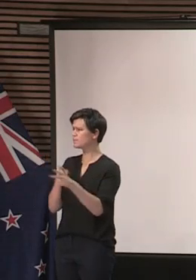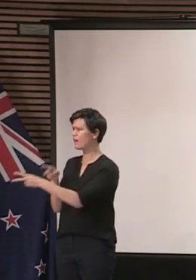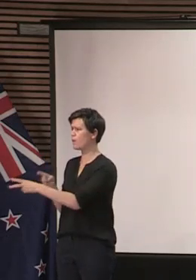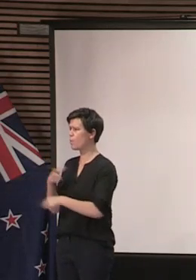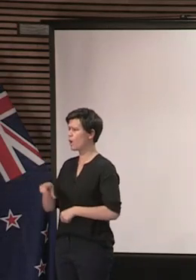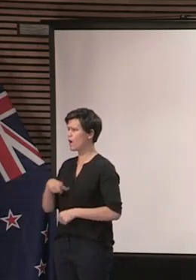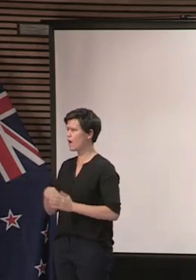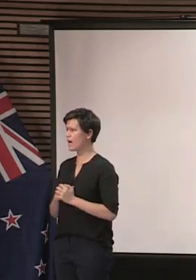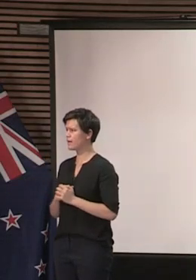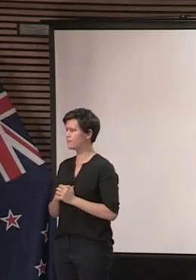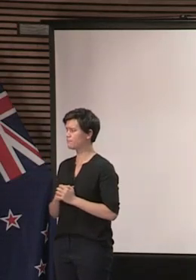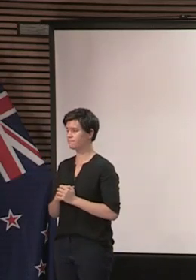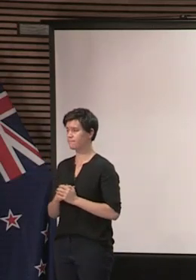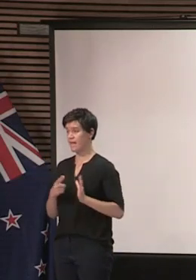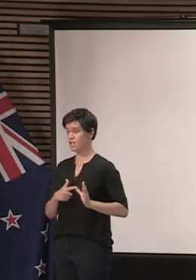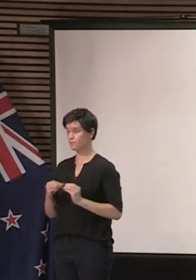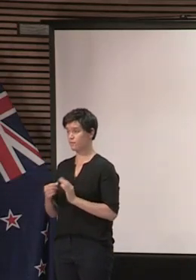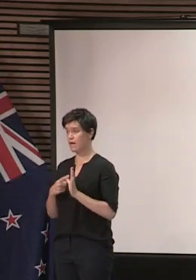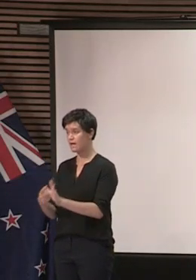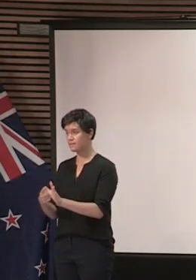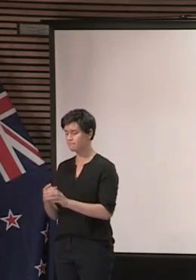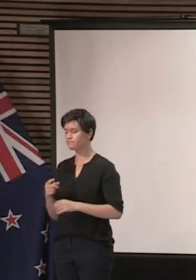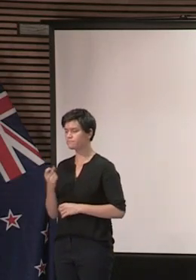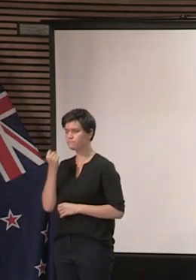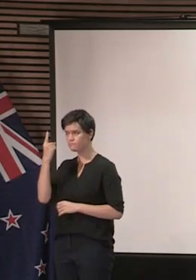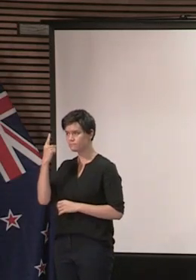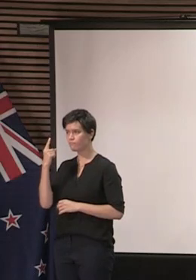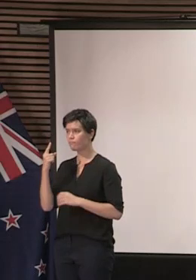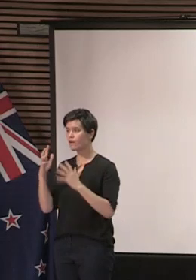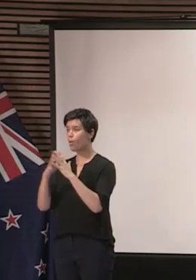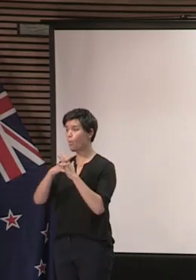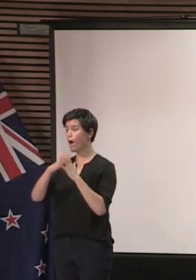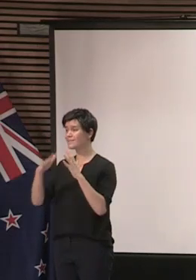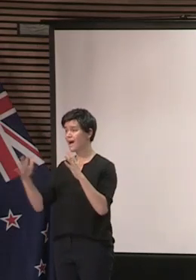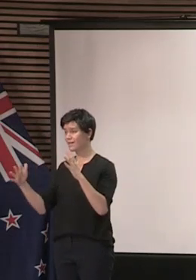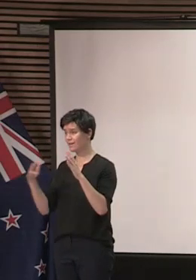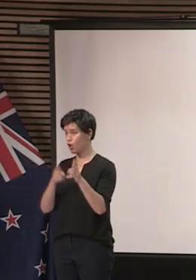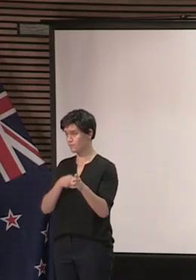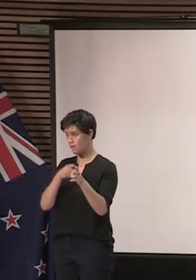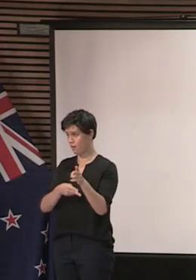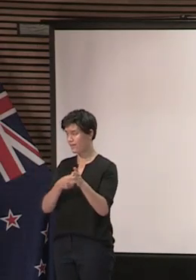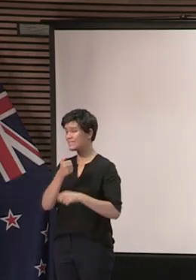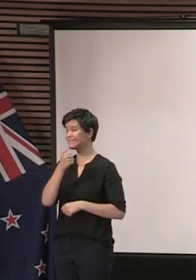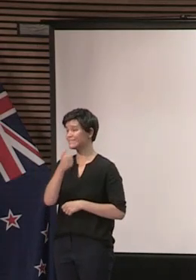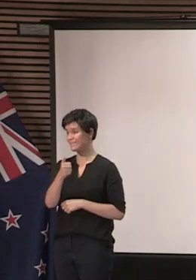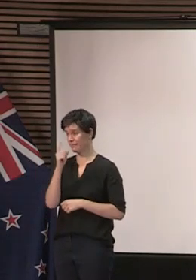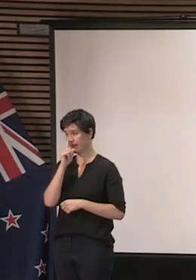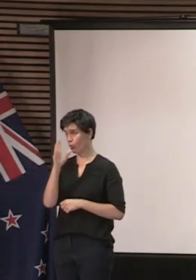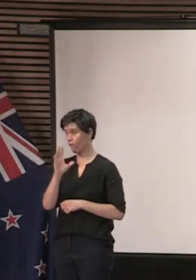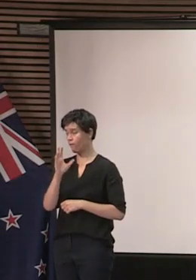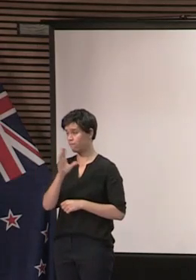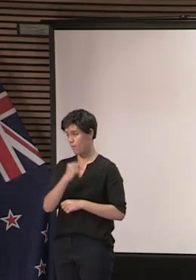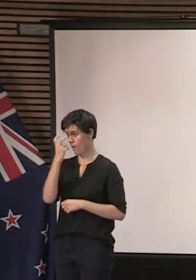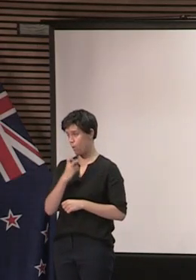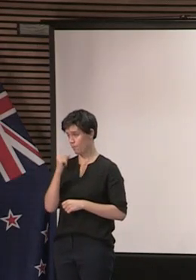My understanding is there are 6 residents who are in Waitakere Hospital, and they were all COVID-19 positive, and they were taken